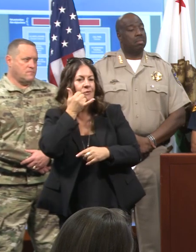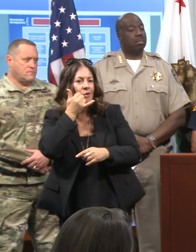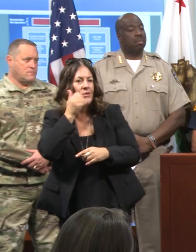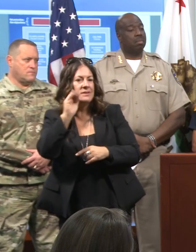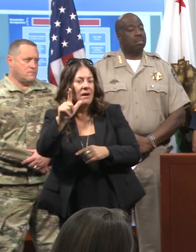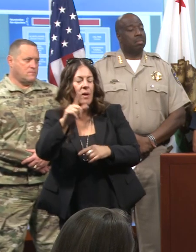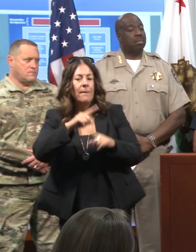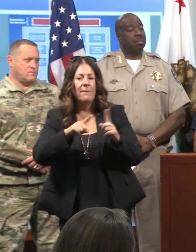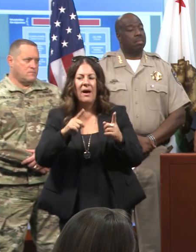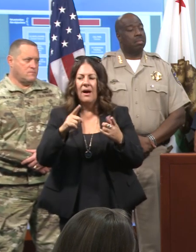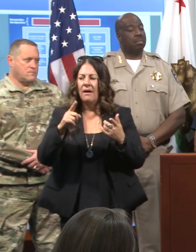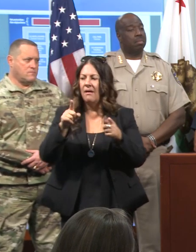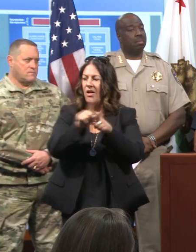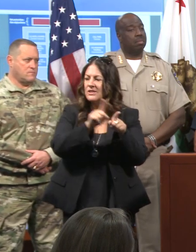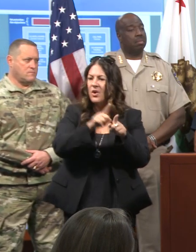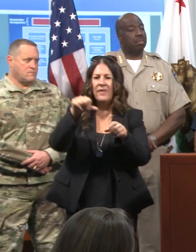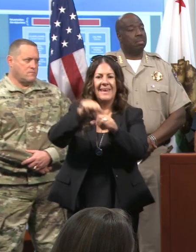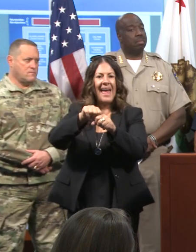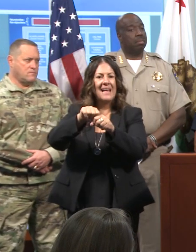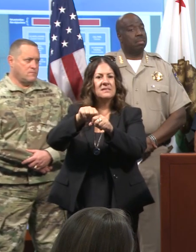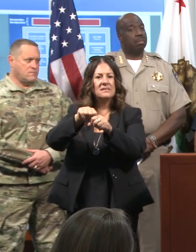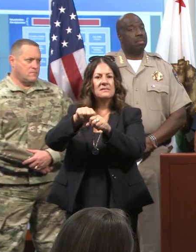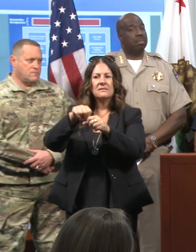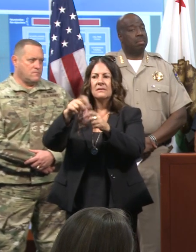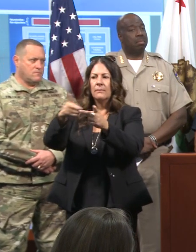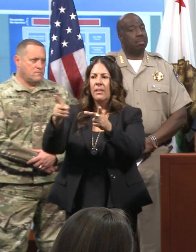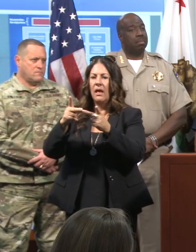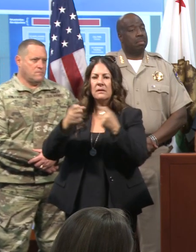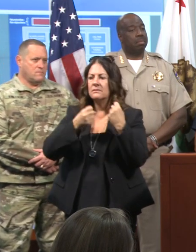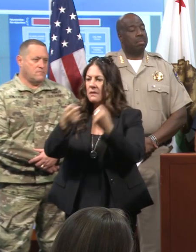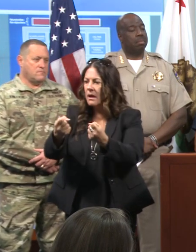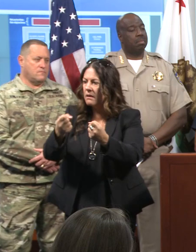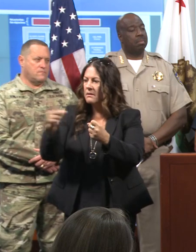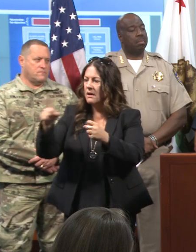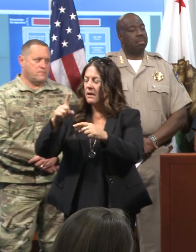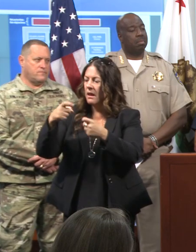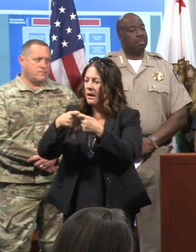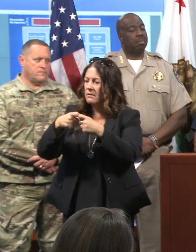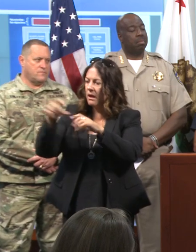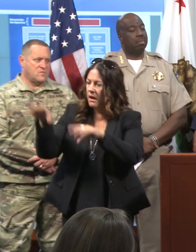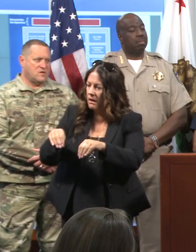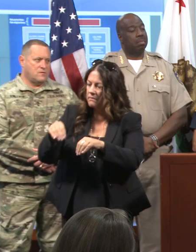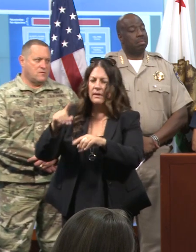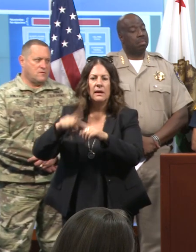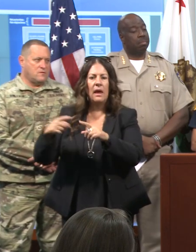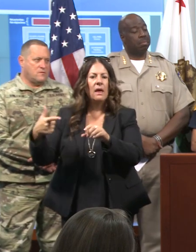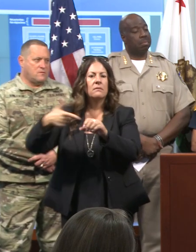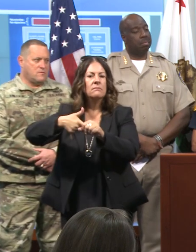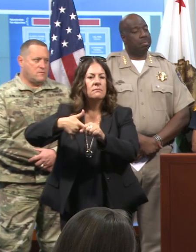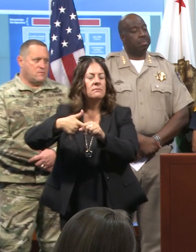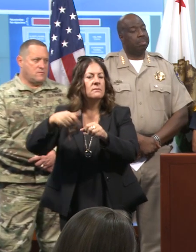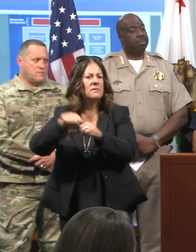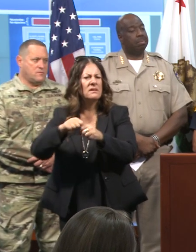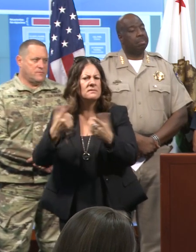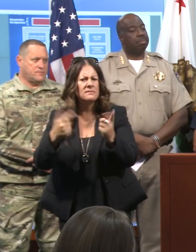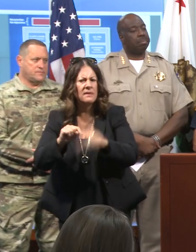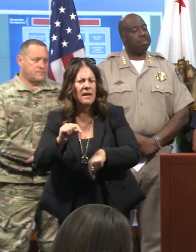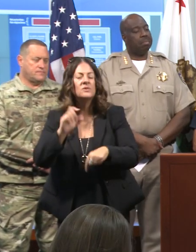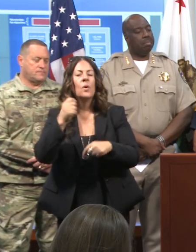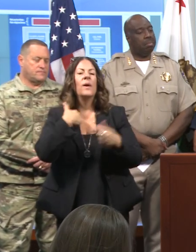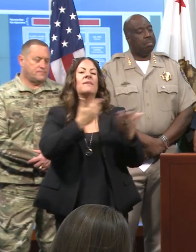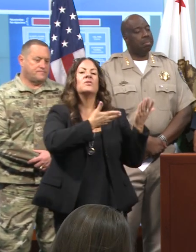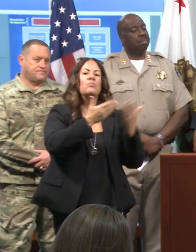keep things like gas stations open, because if you don't have power, you can't move the fuel. And so what we're doing is trying to support that by bringing in fuel